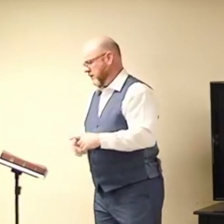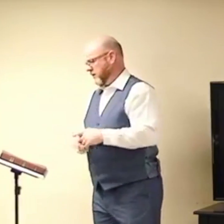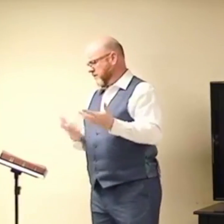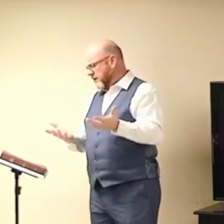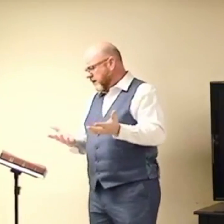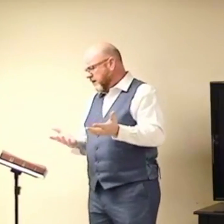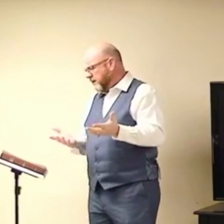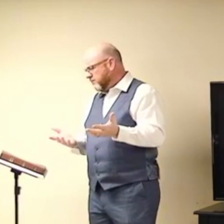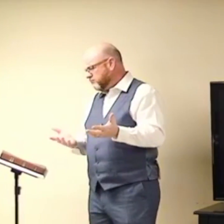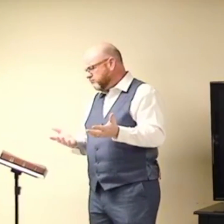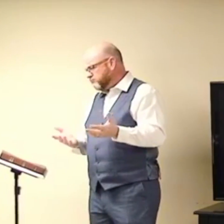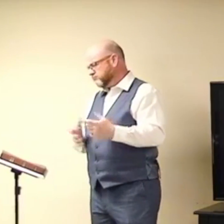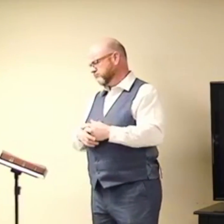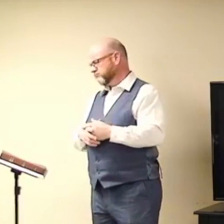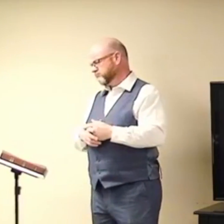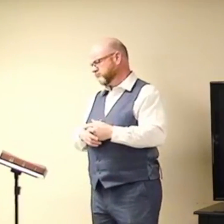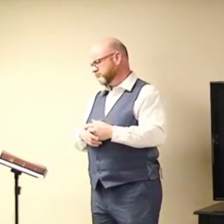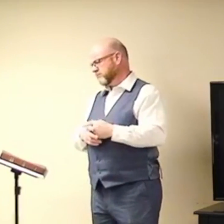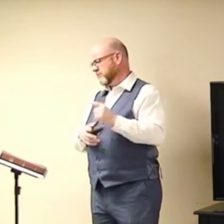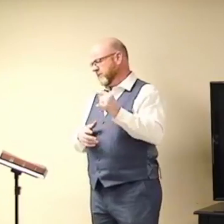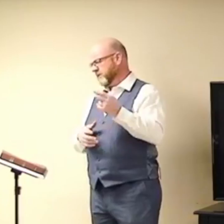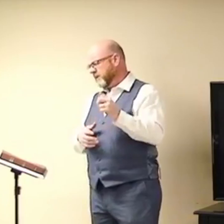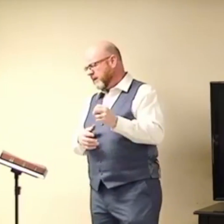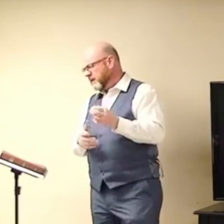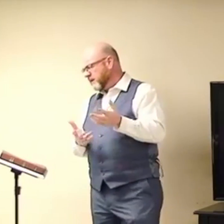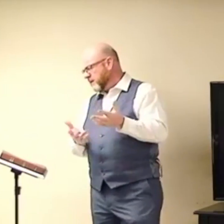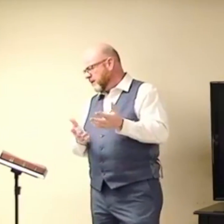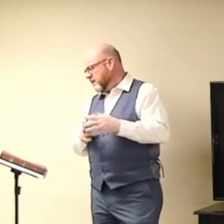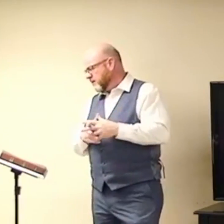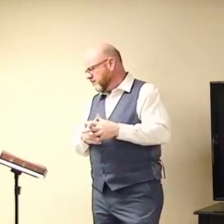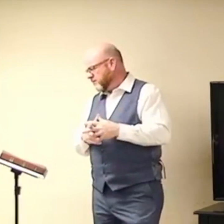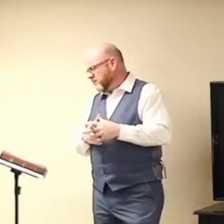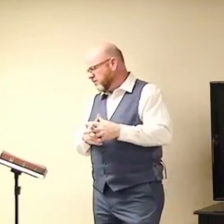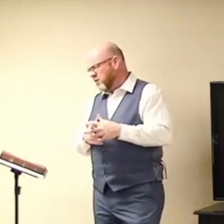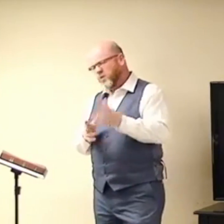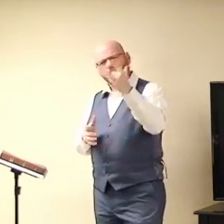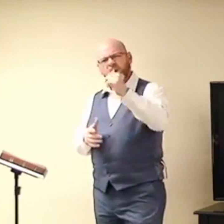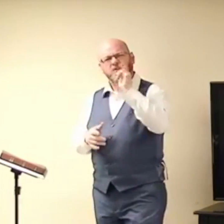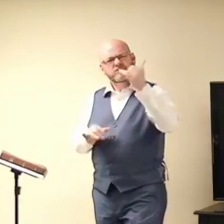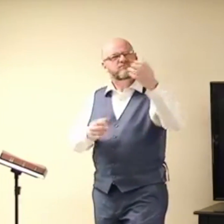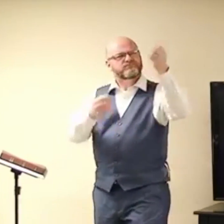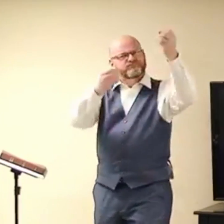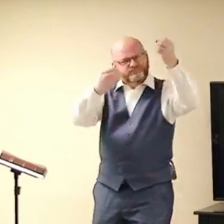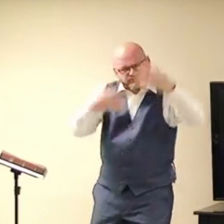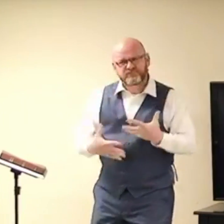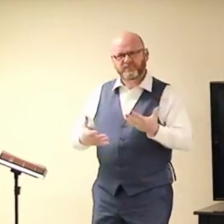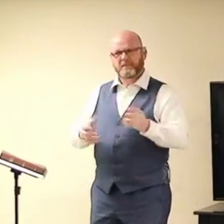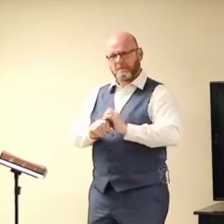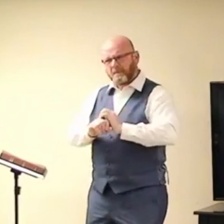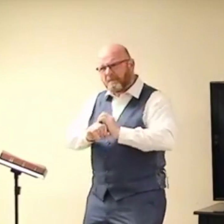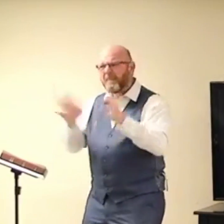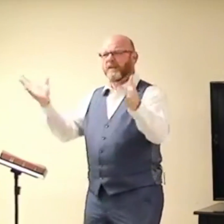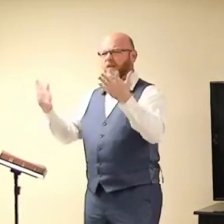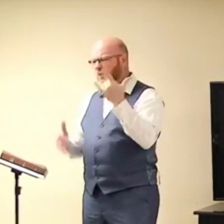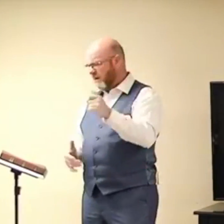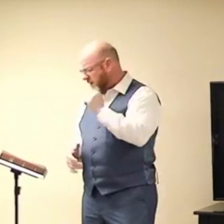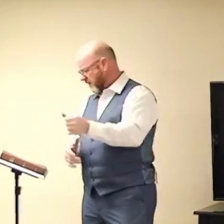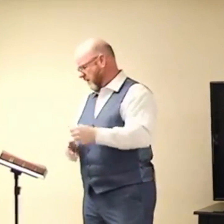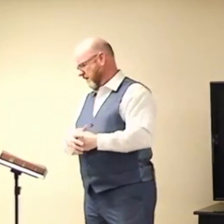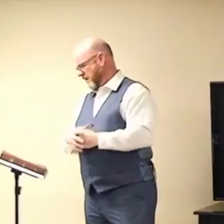You know, they were questioning him and really trying to push him to go ahead